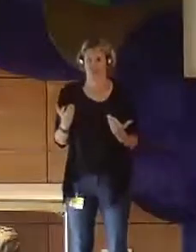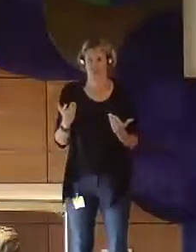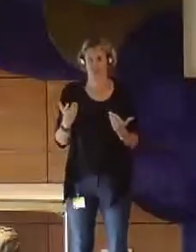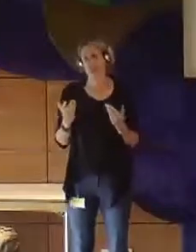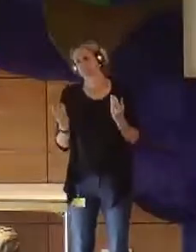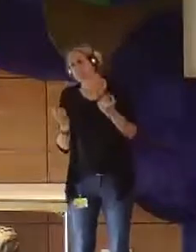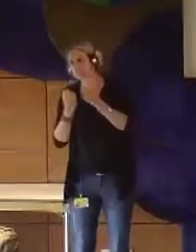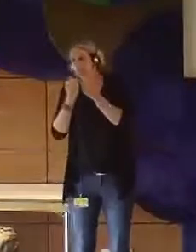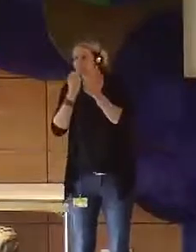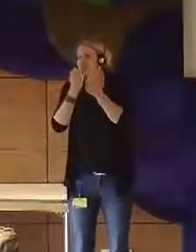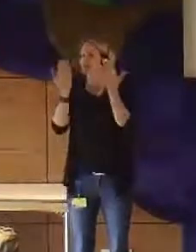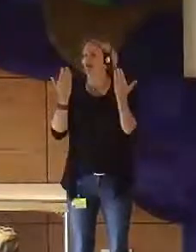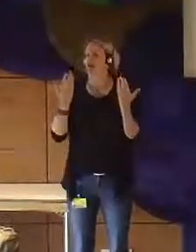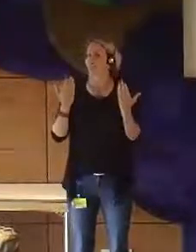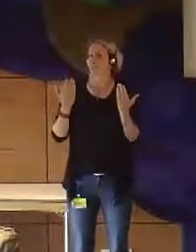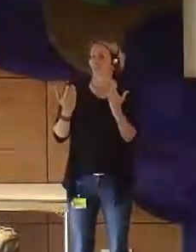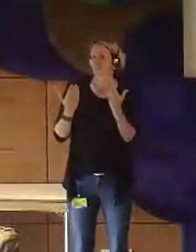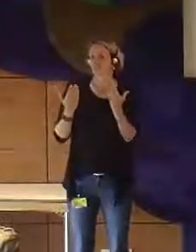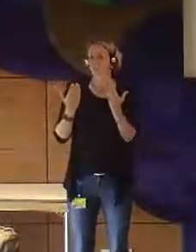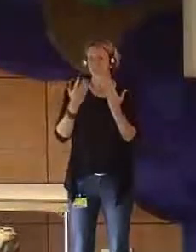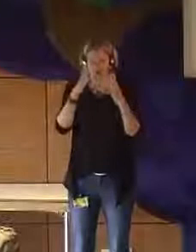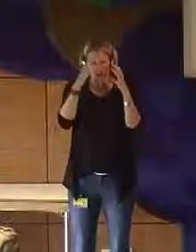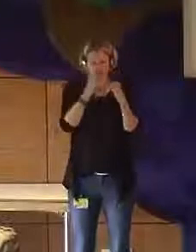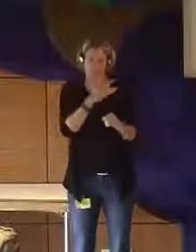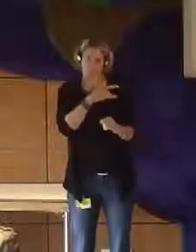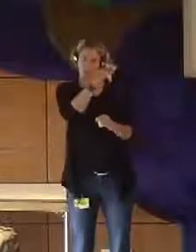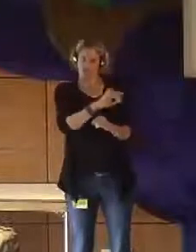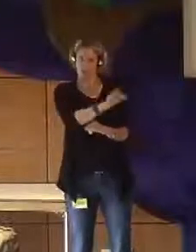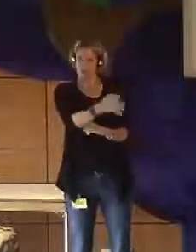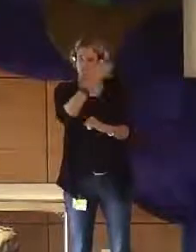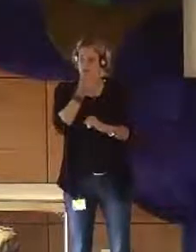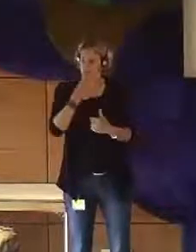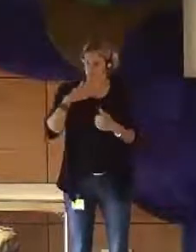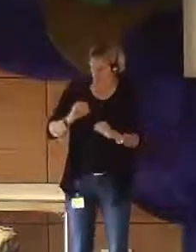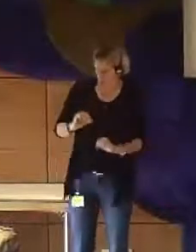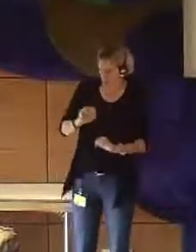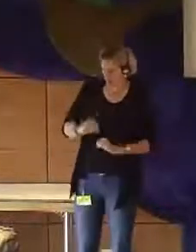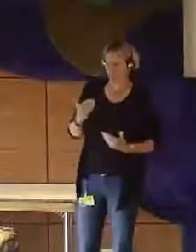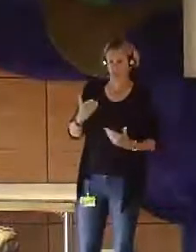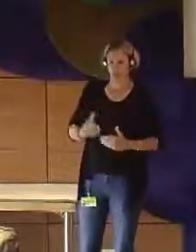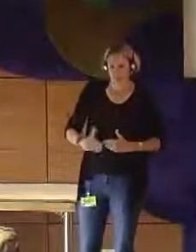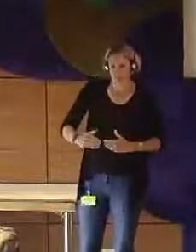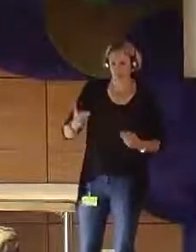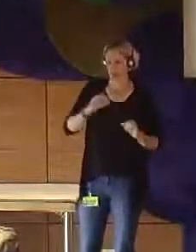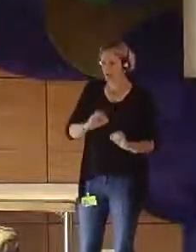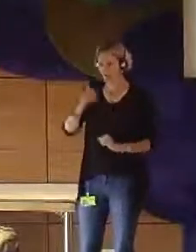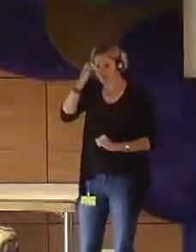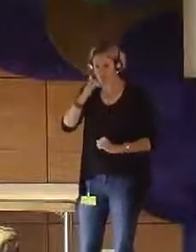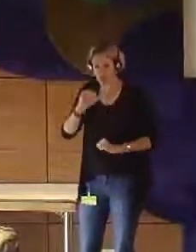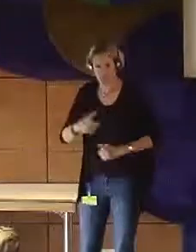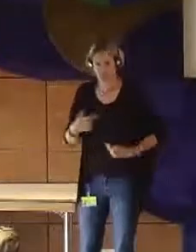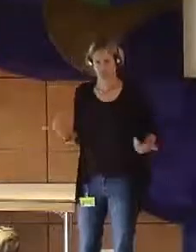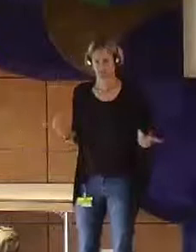with people with charge about fertility. We know, now we have CHD7 testing, that there are parents